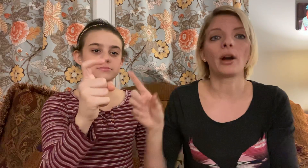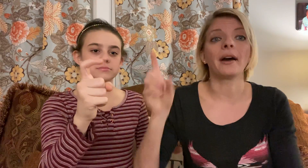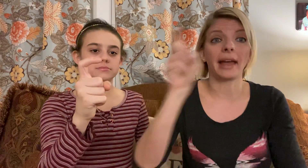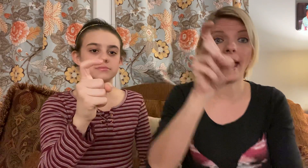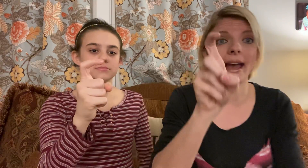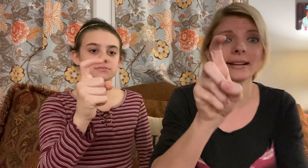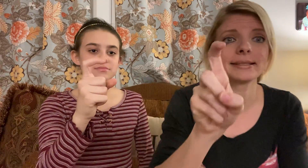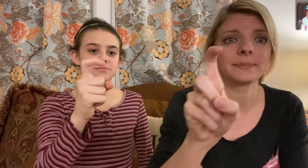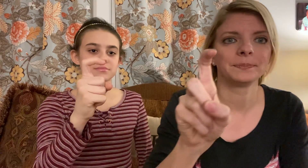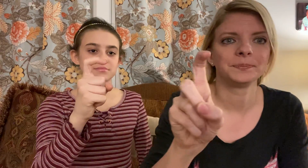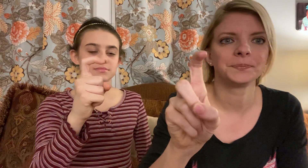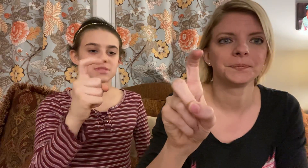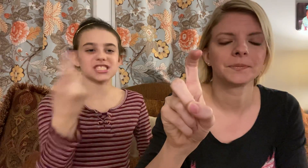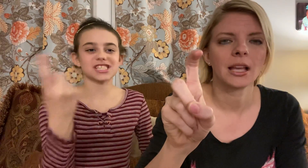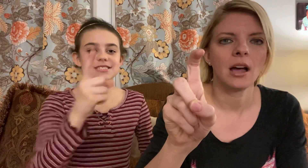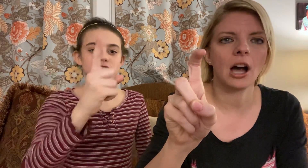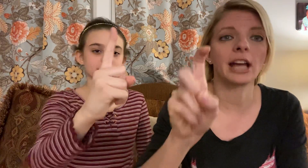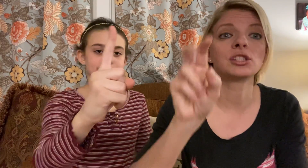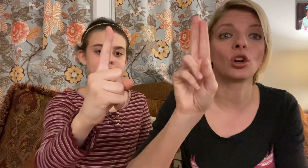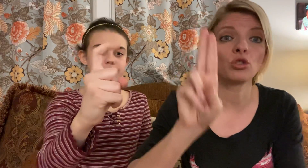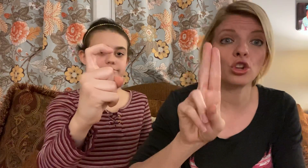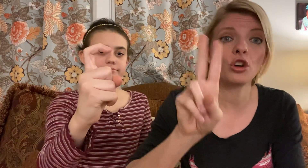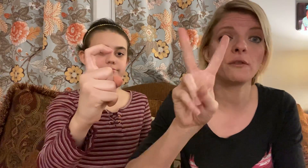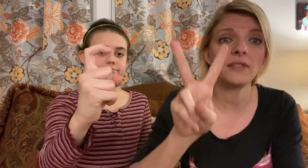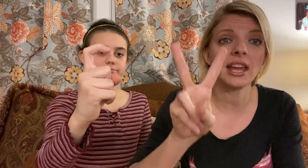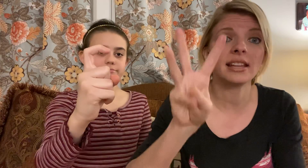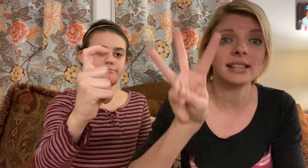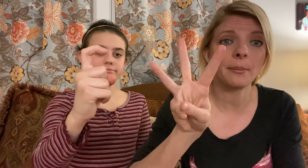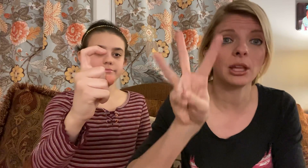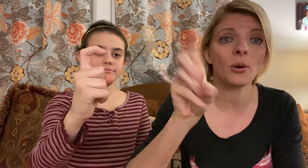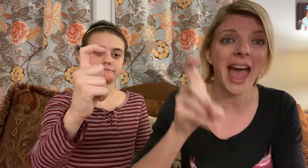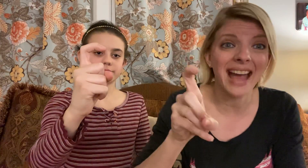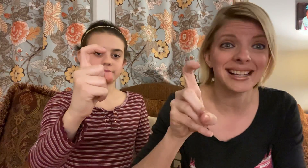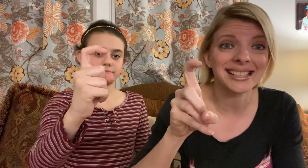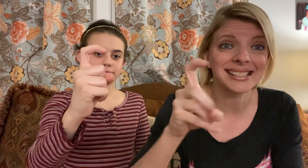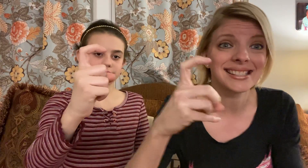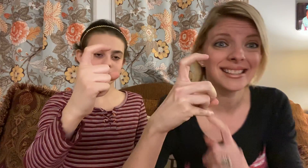Okay, X. Okay, so U, V, W, X.